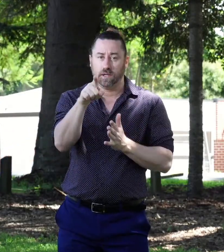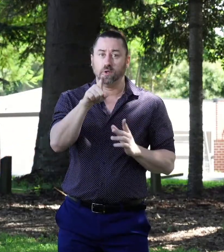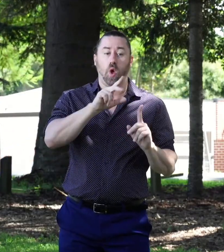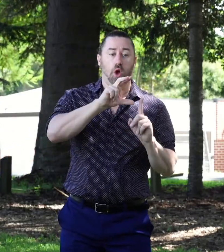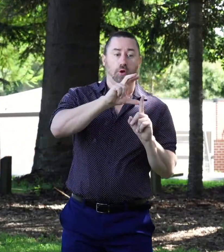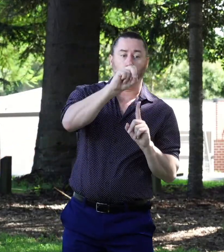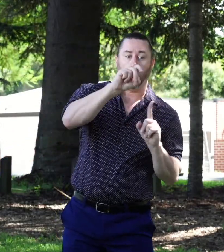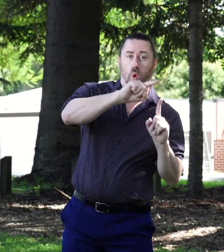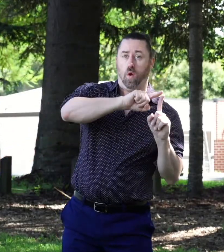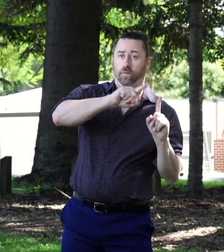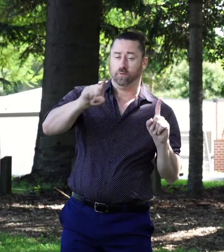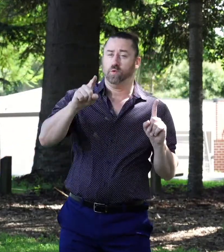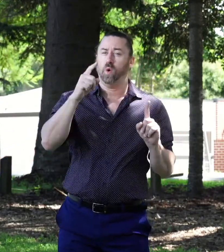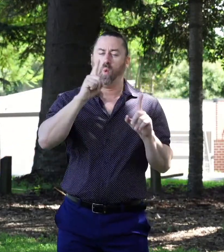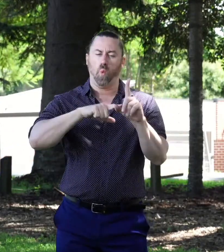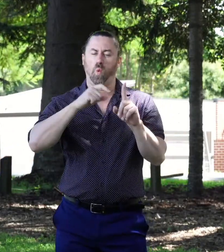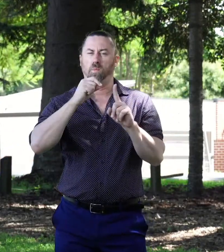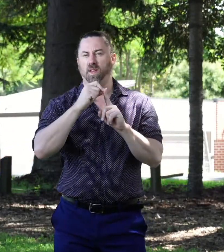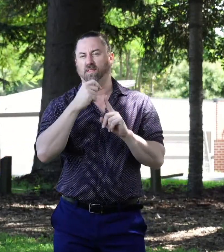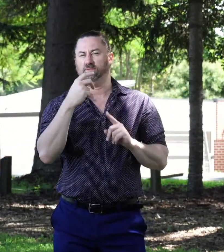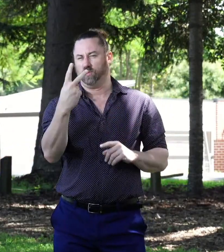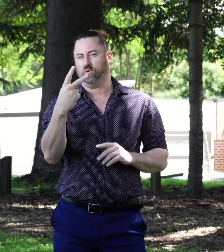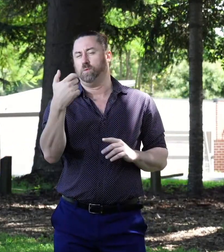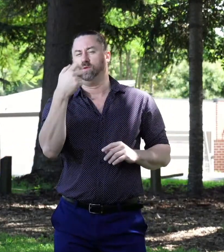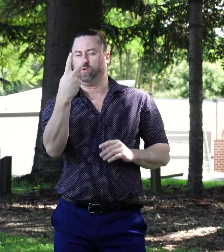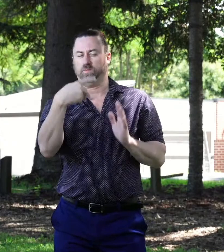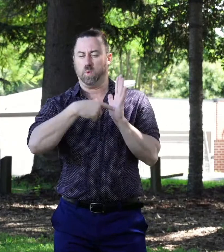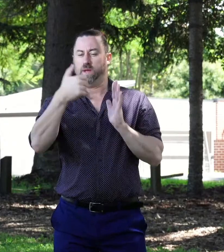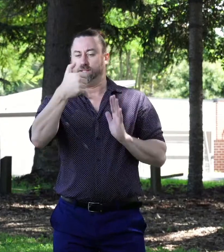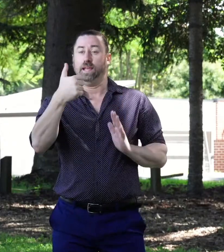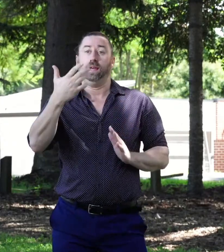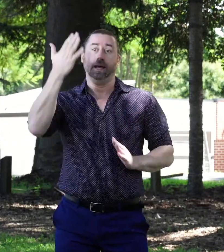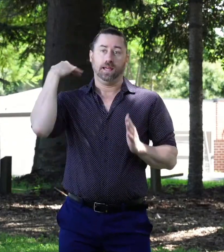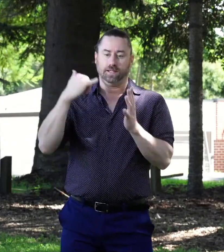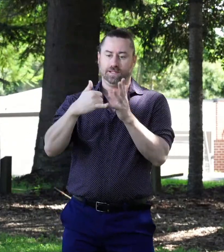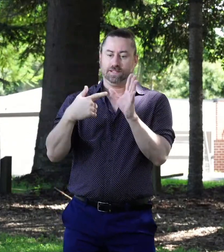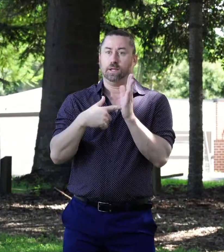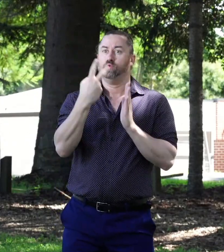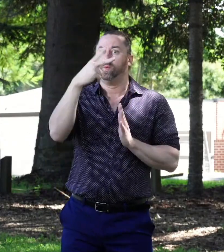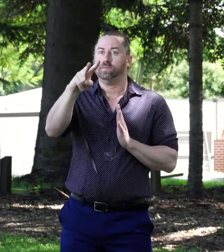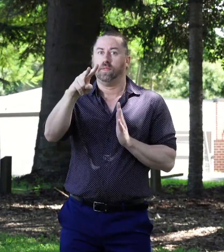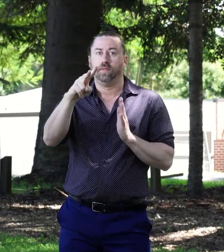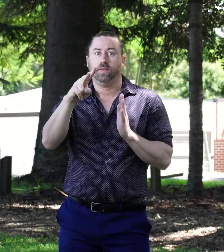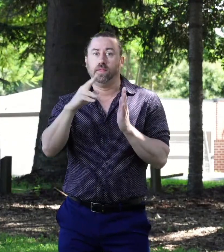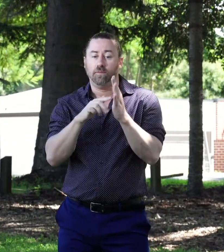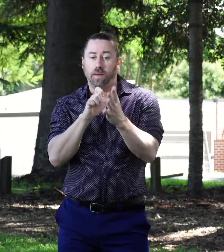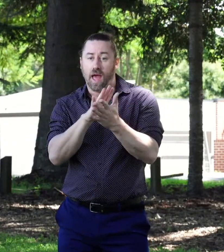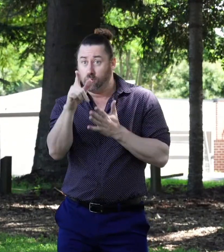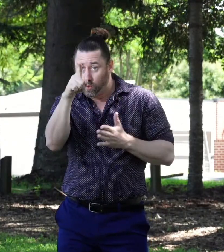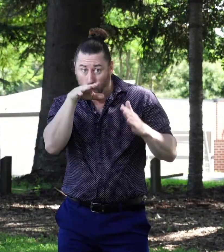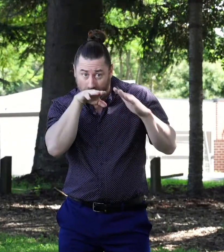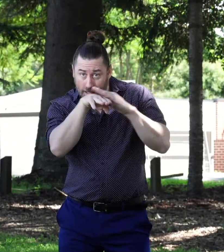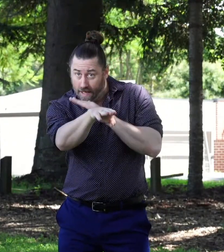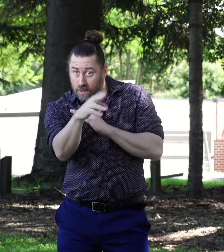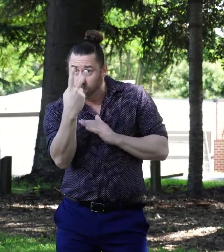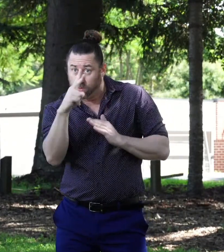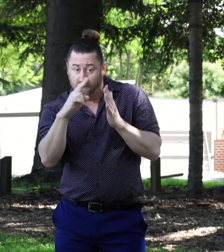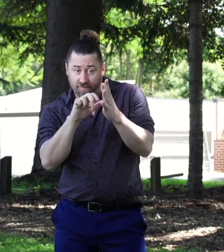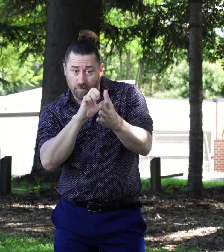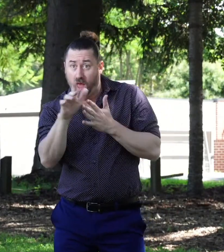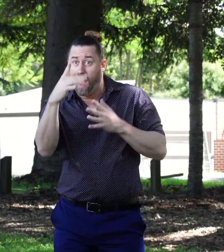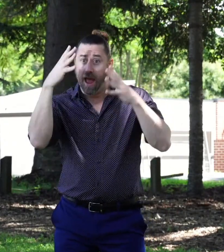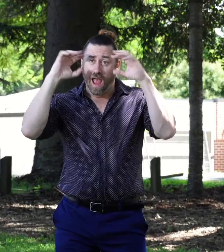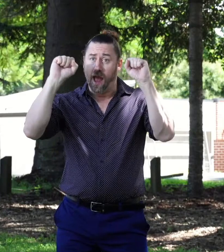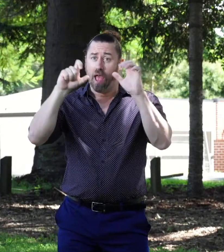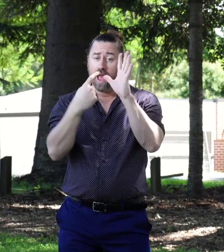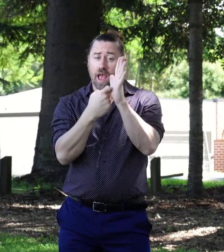noon and 2:16 last Saturday. So if you were there then, we would please like you to come forward